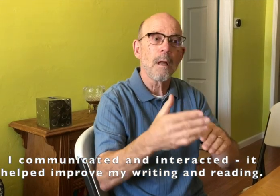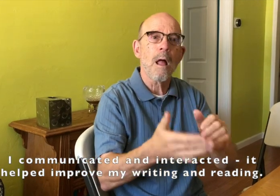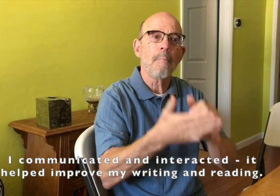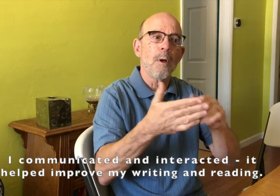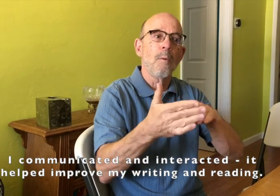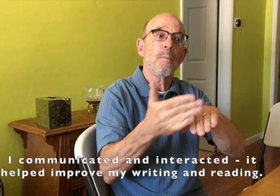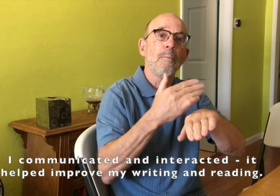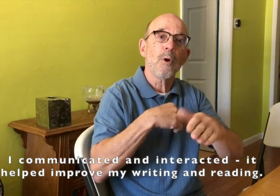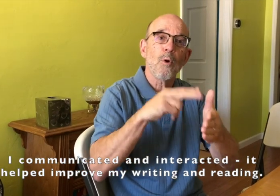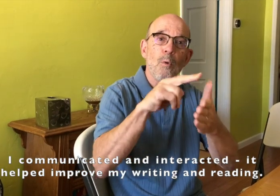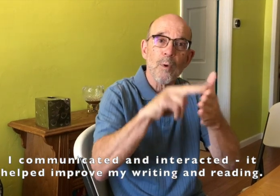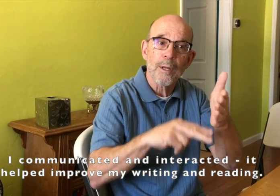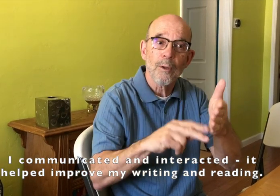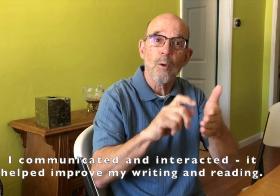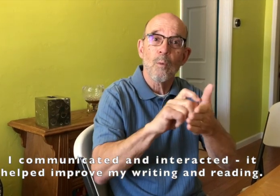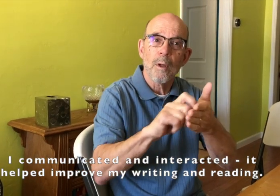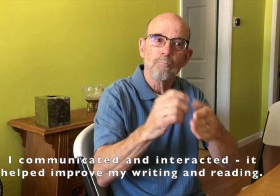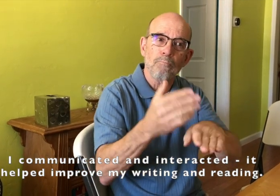It helped improve with my writing and reading,